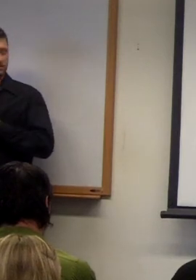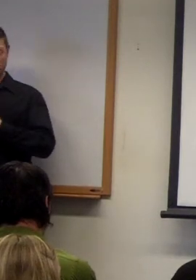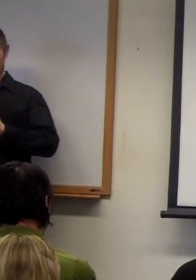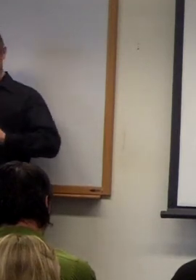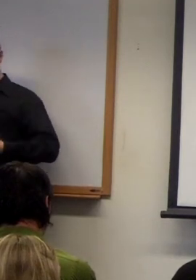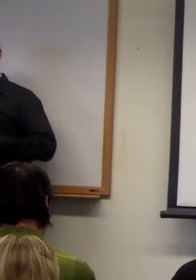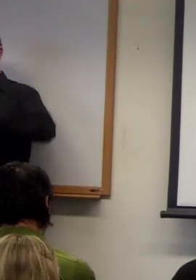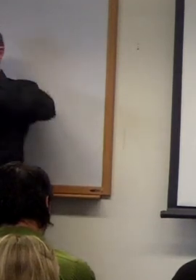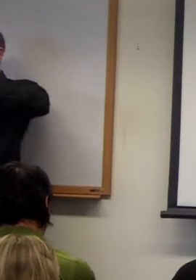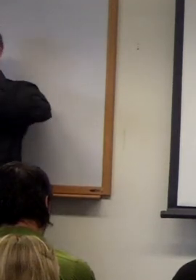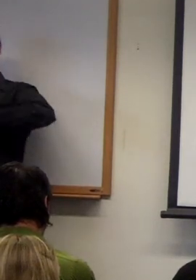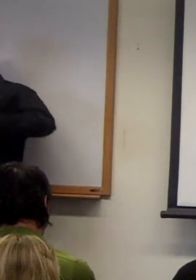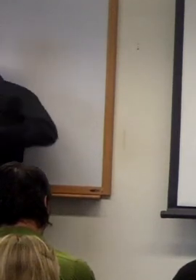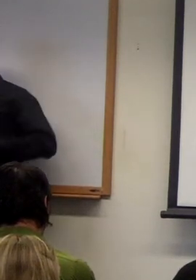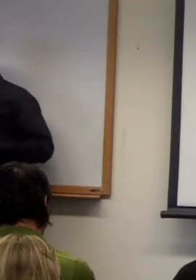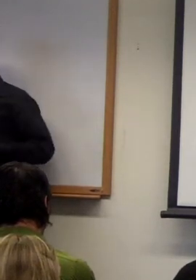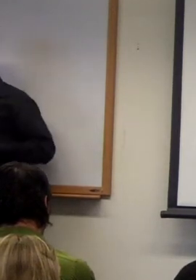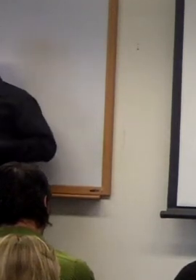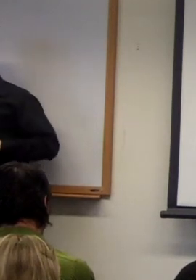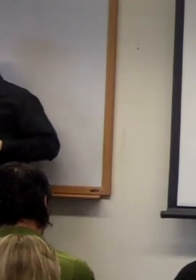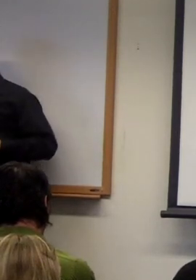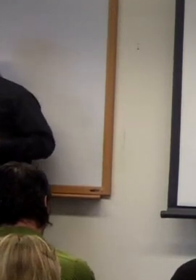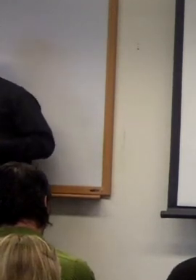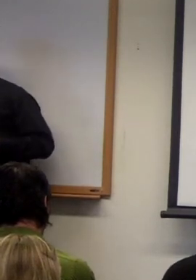problem, and that I was a part of it.